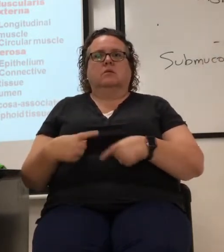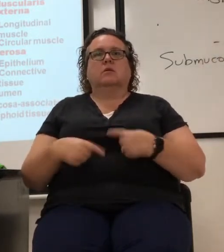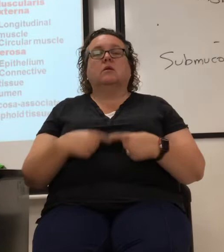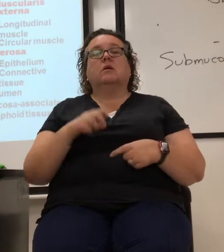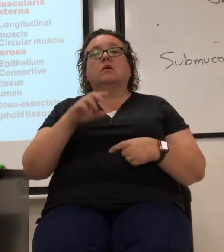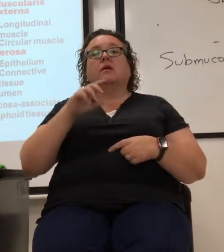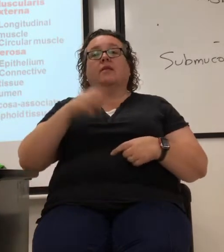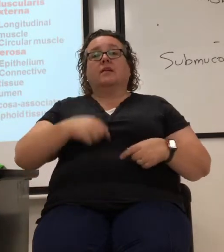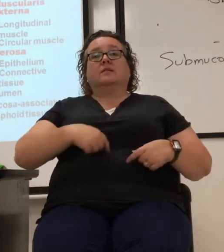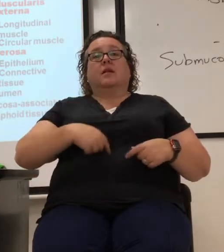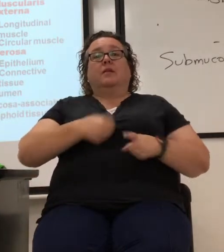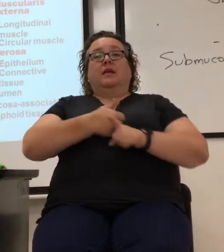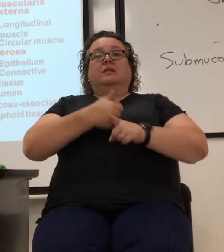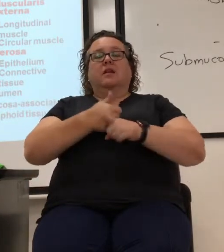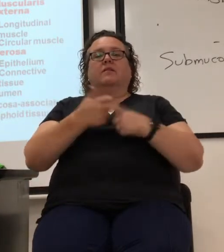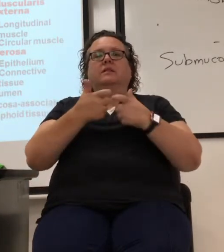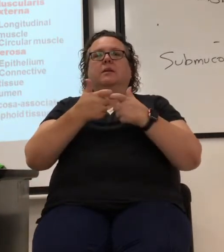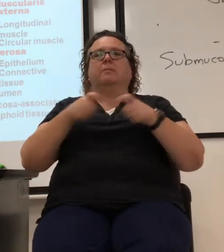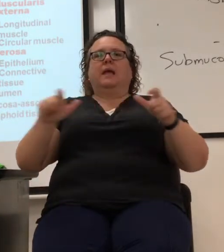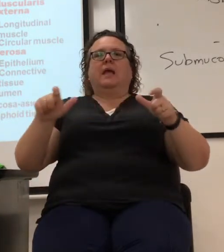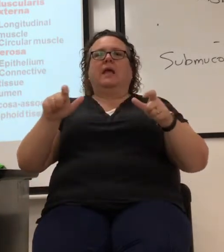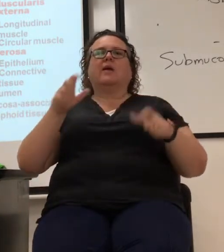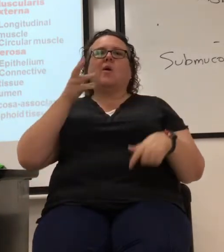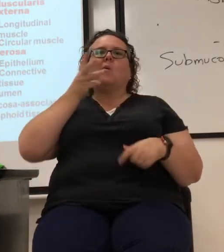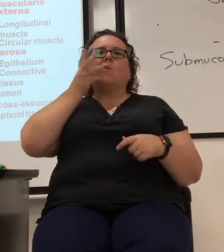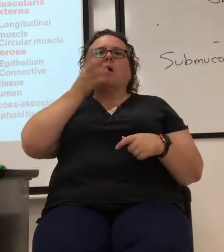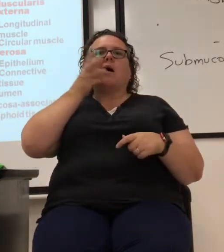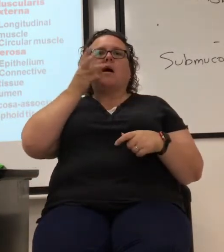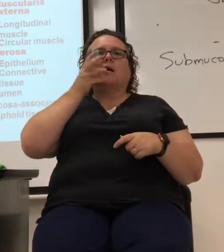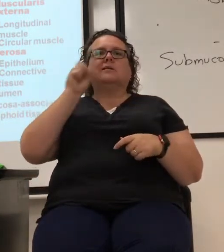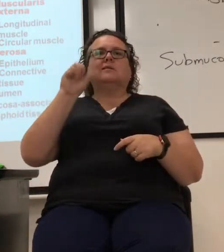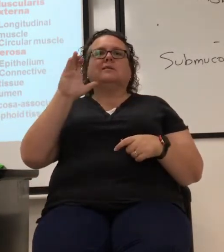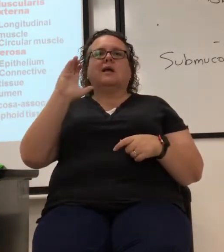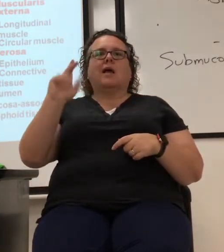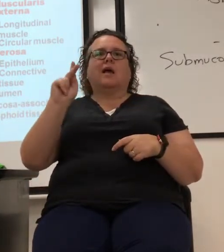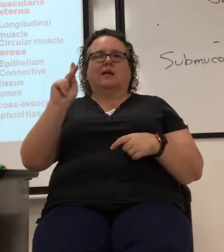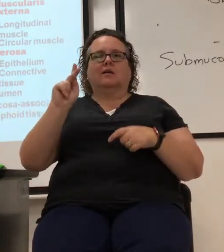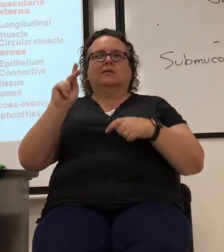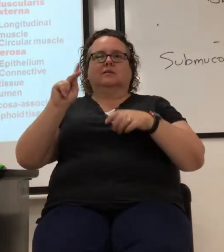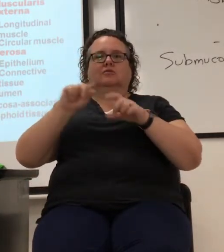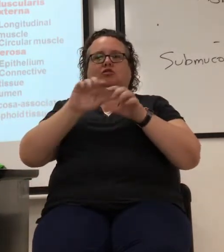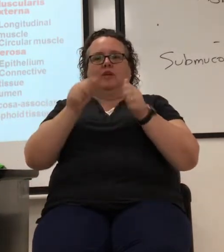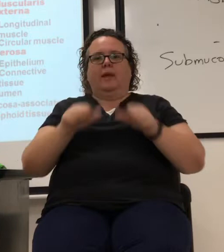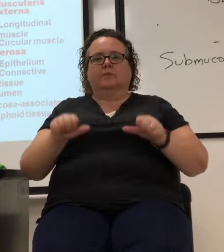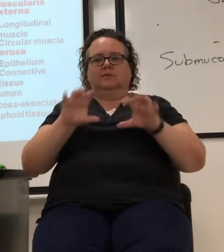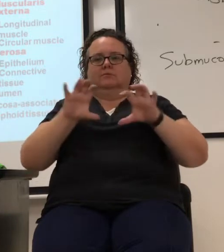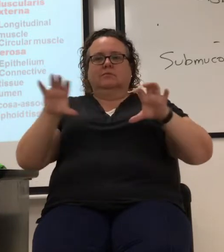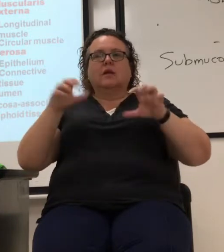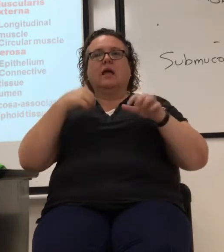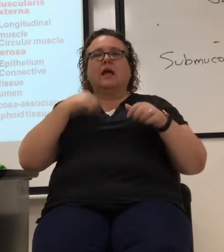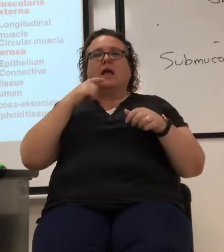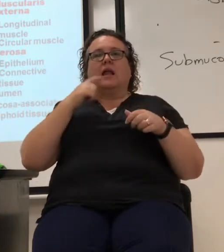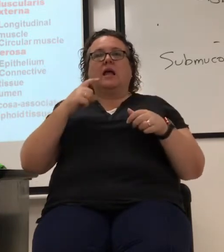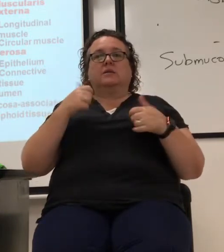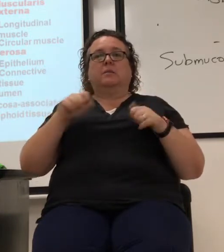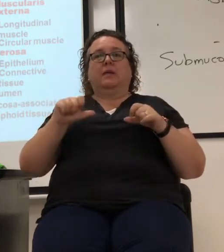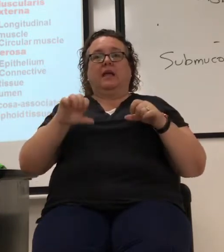Stomach is a big wine sack shaped bag. You got a sphincter on every end. It's full of food, 2 or 3 liters. And it's